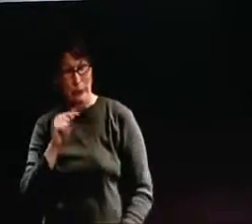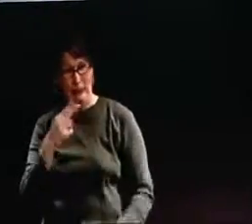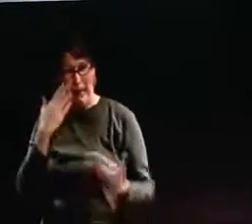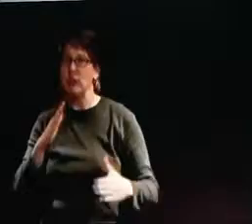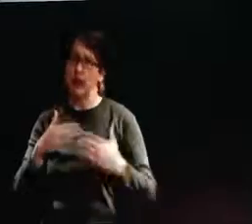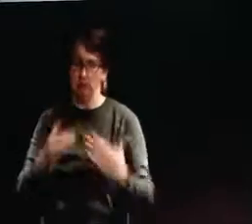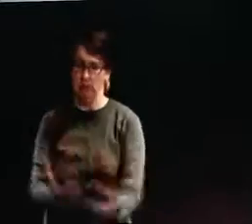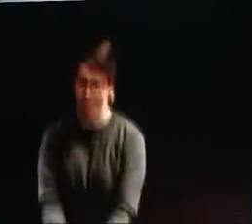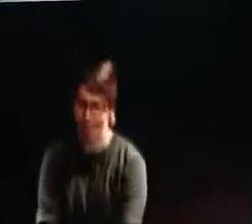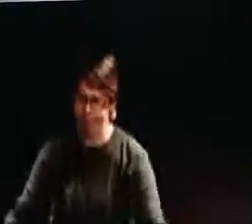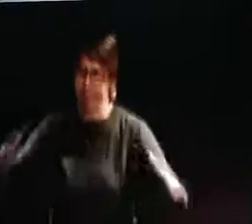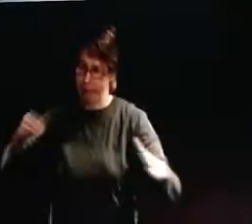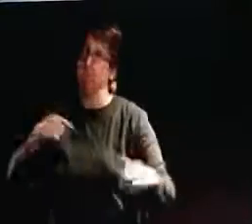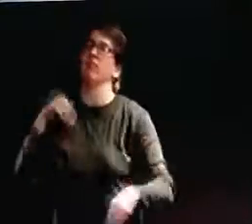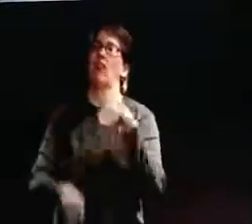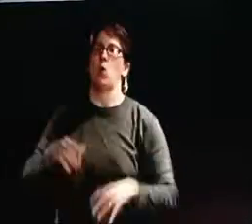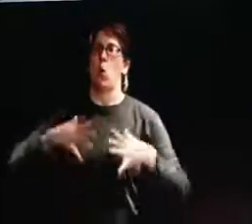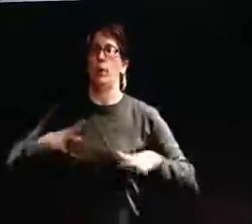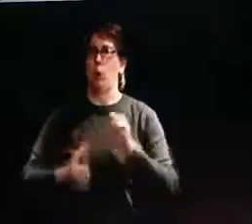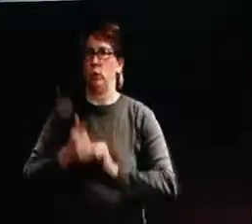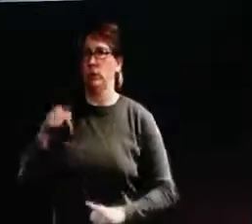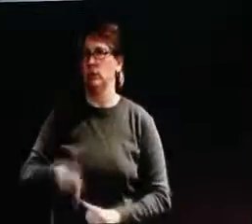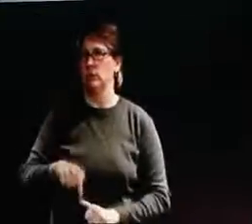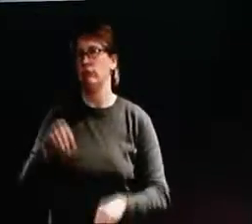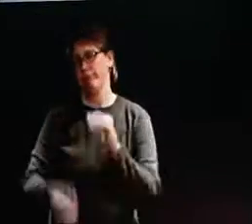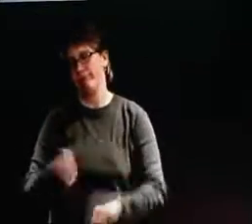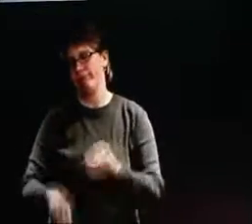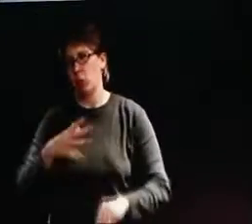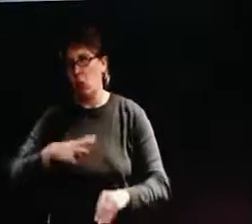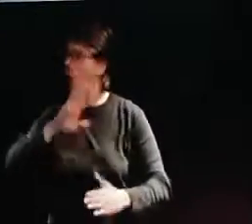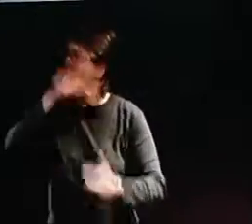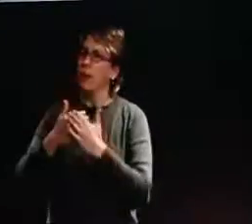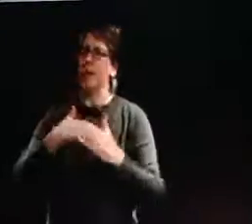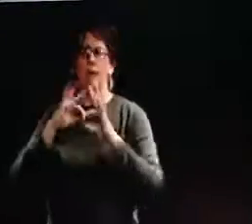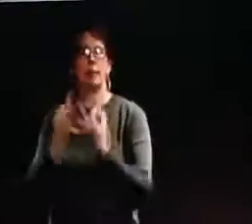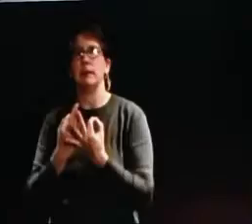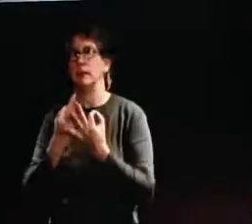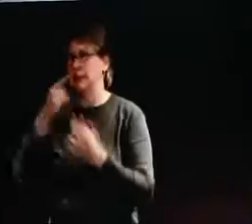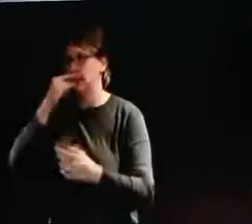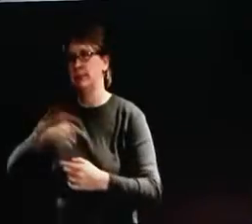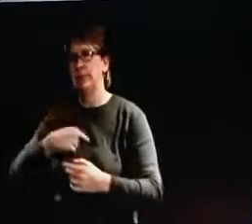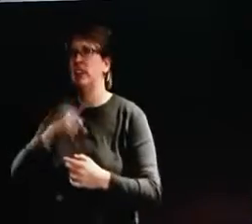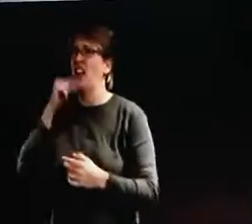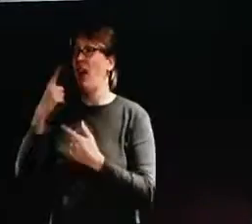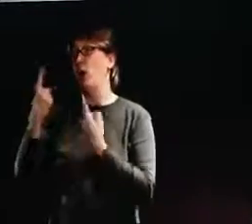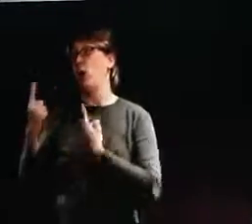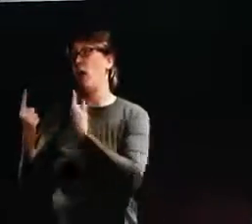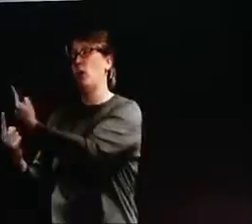is great for camping and canoeing, but that means that it's a little bit more expensive, of course. And all of my family, we